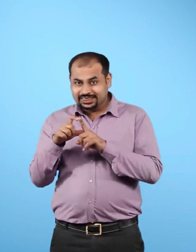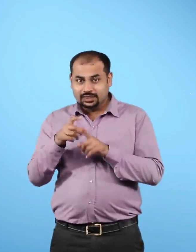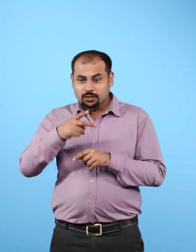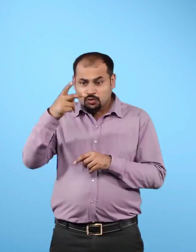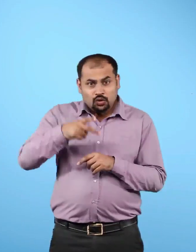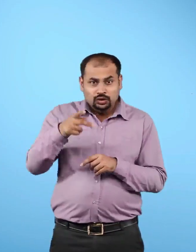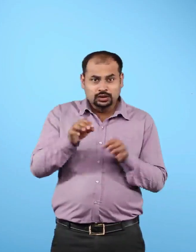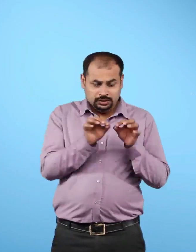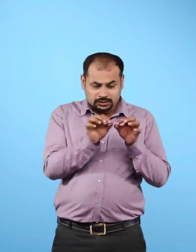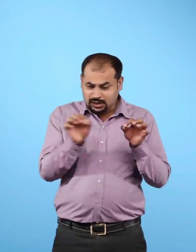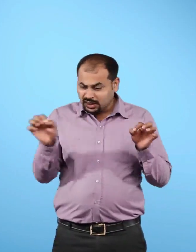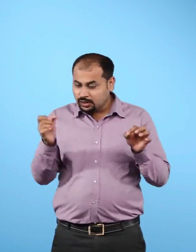Measure each line.